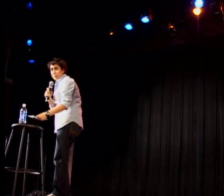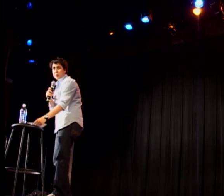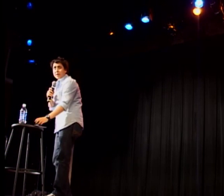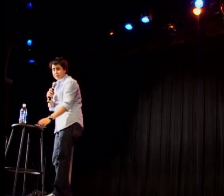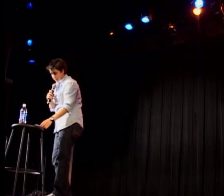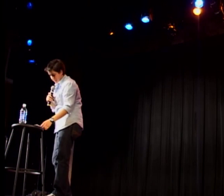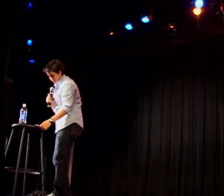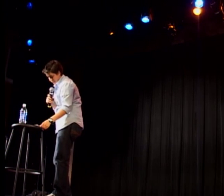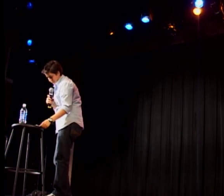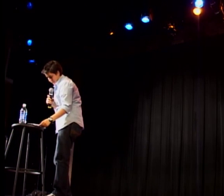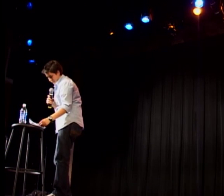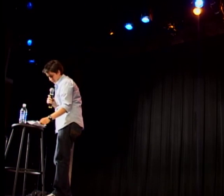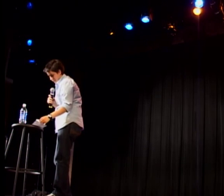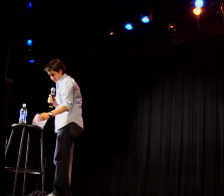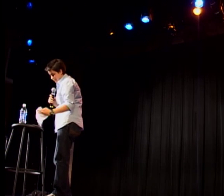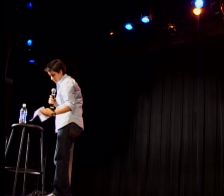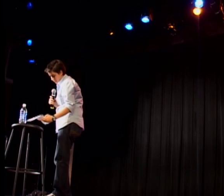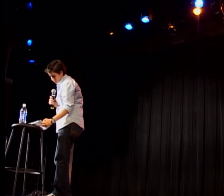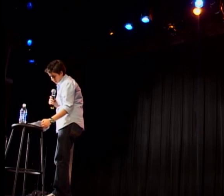I'm sweating bullets up here.